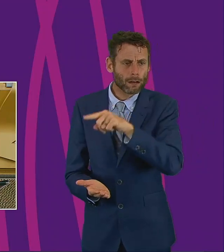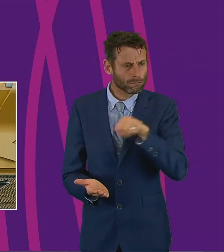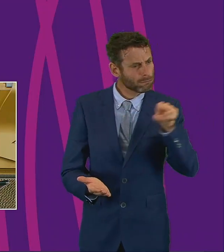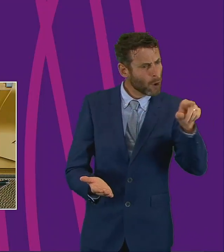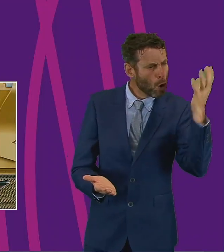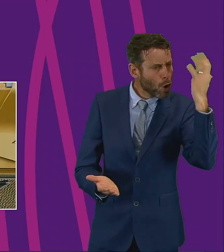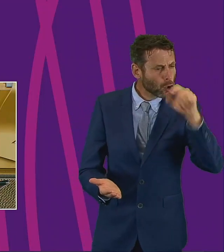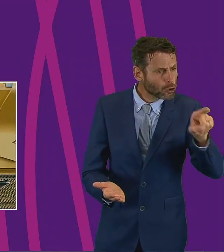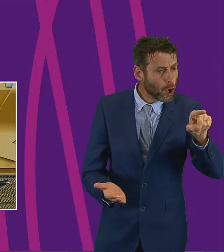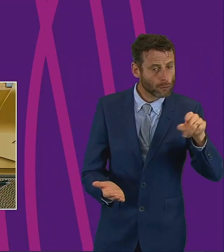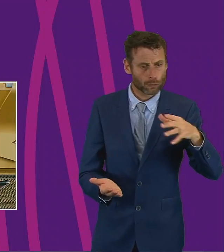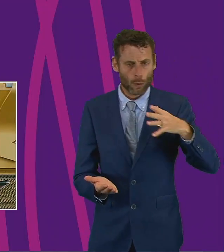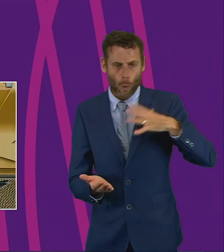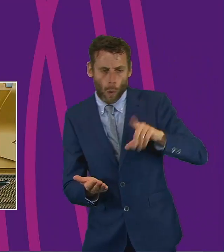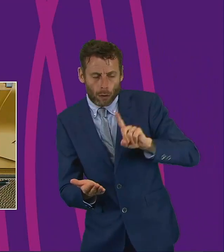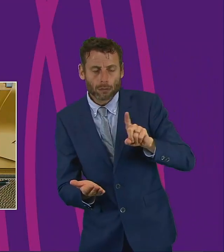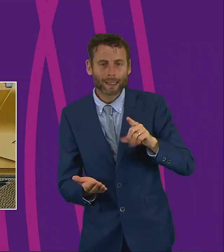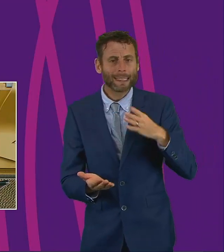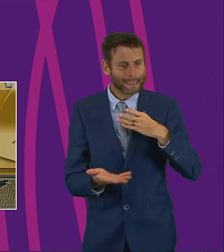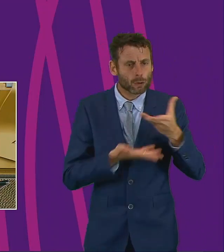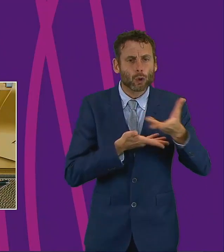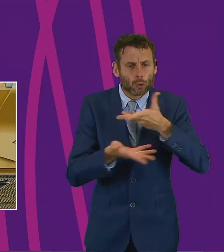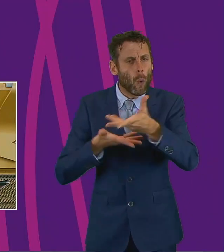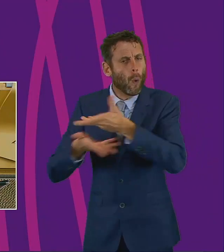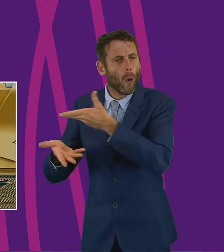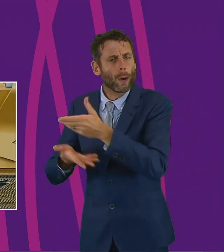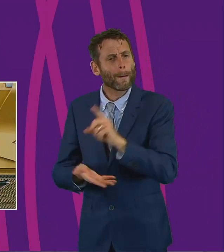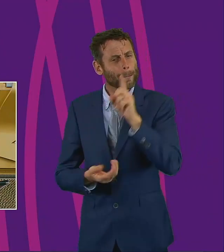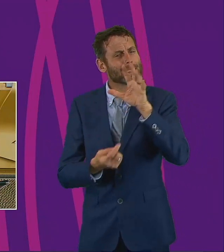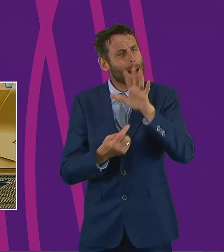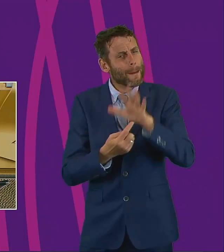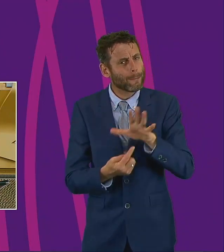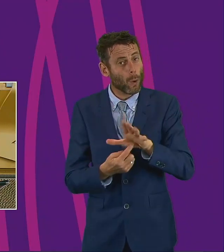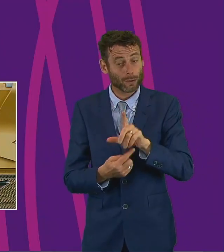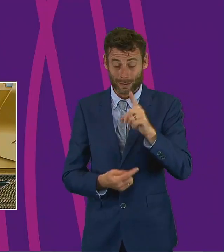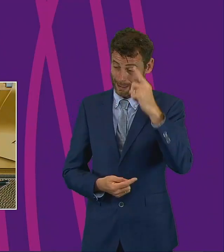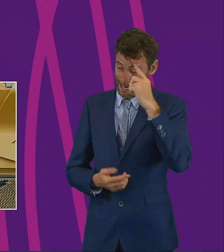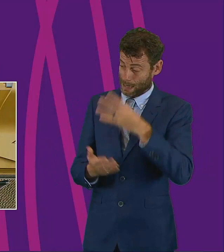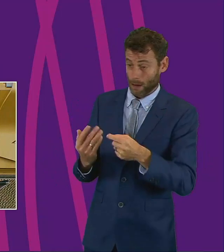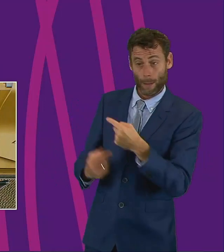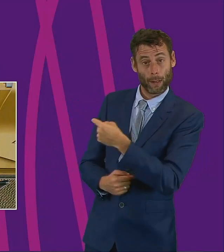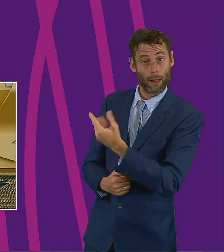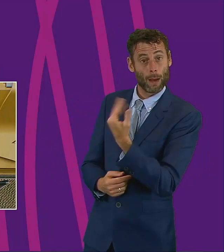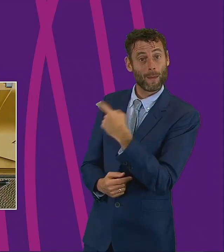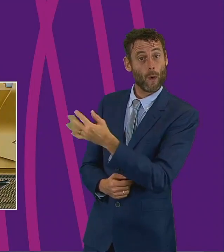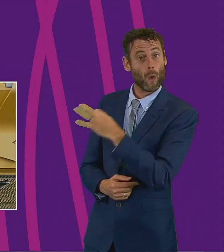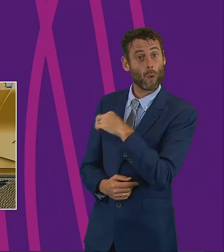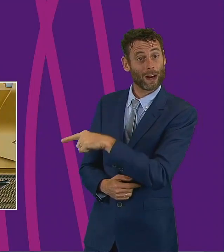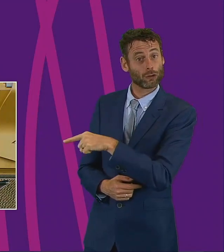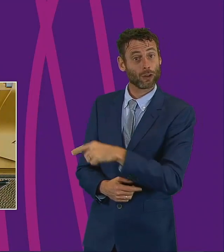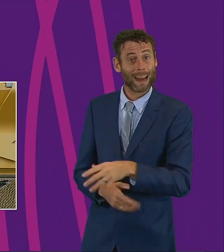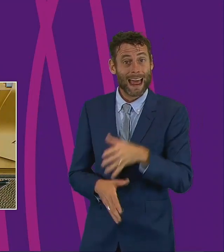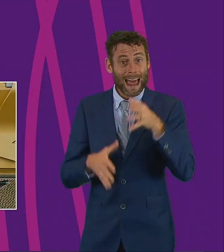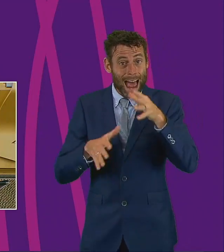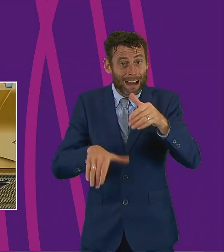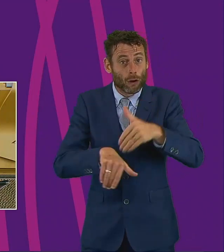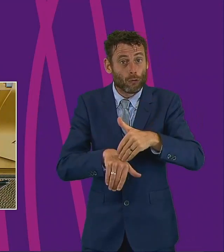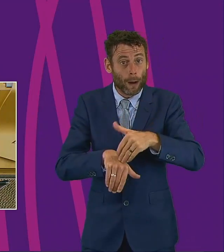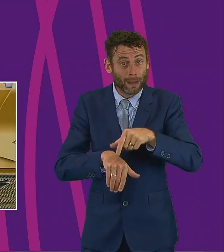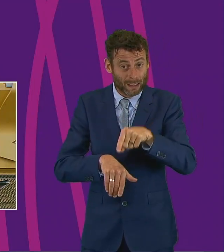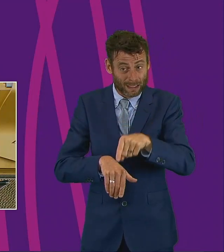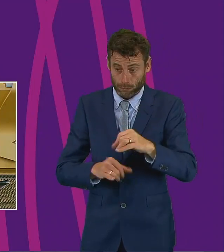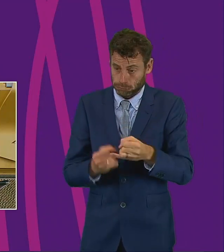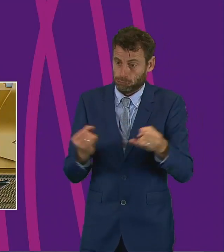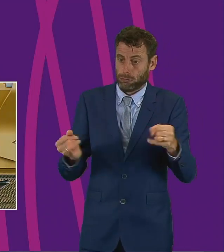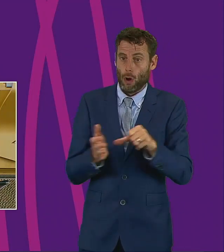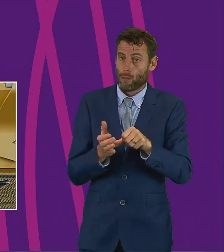But let's not lose sight of what we were talking about in the previous question. Hate crime is a real problem in